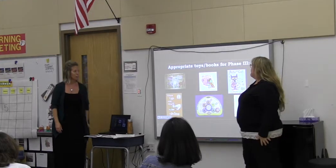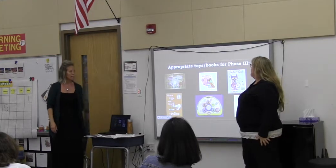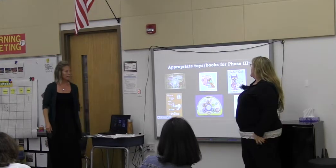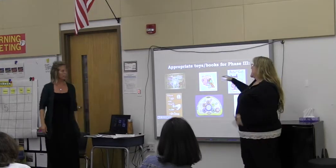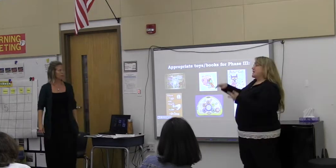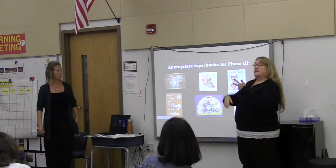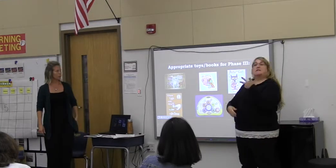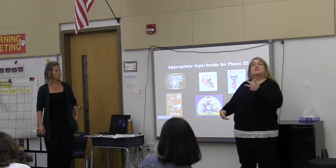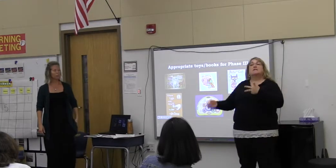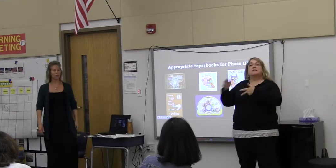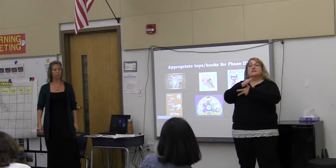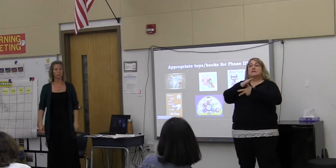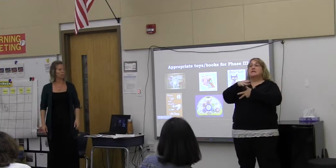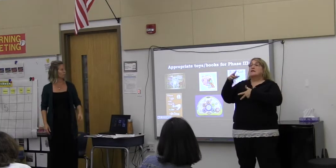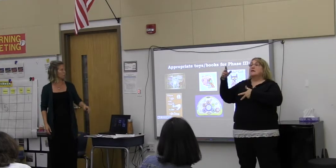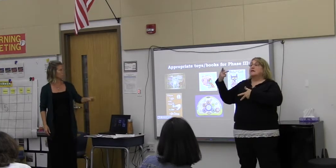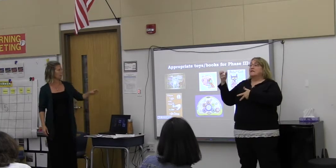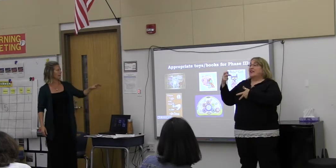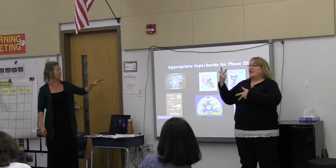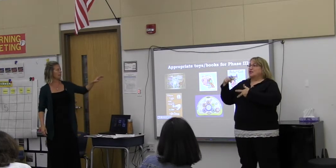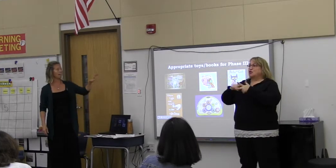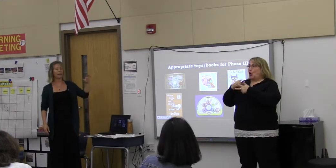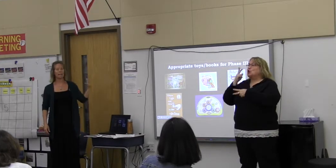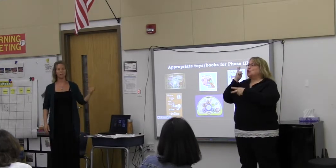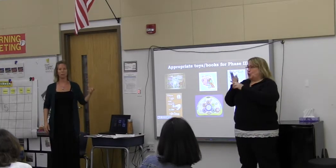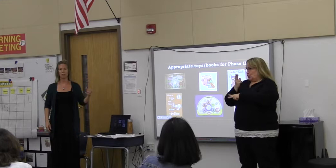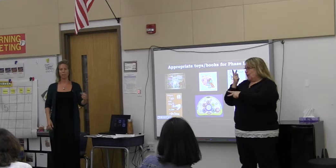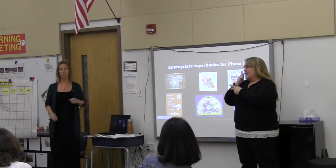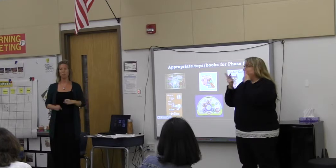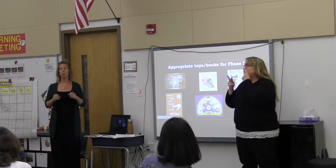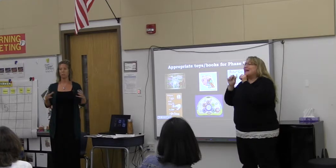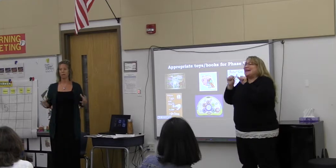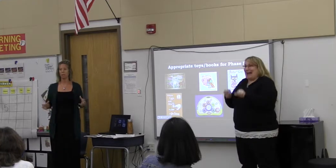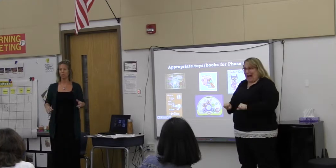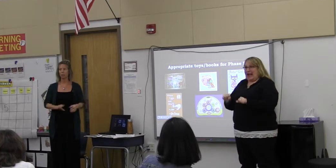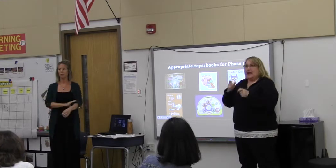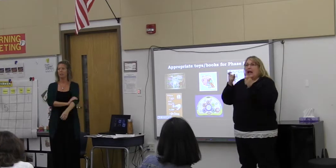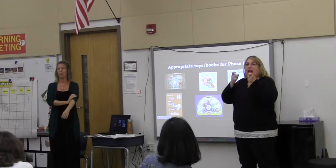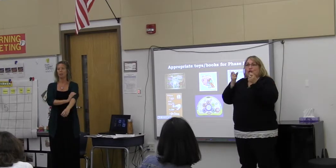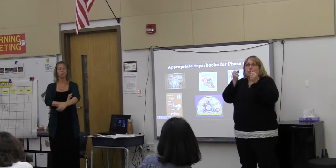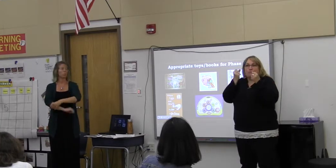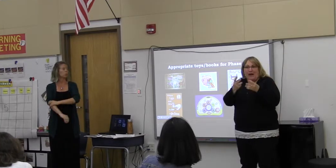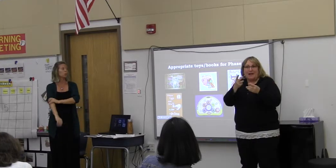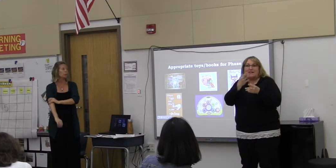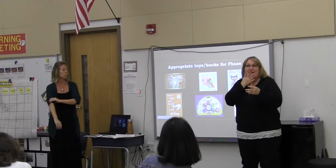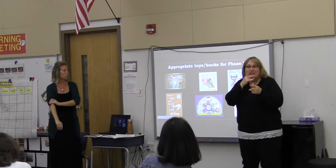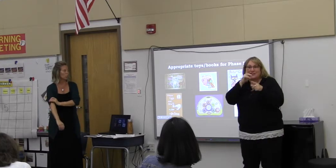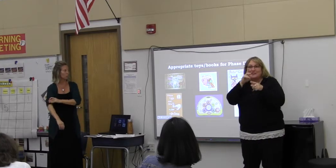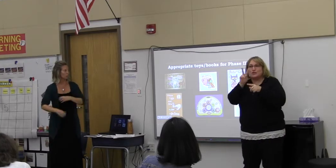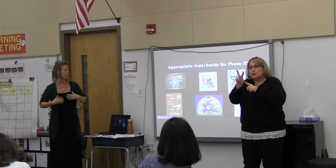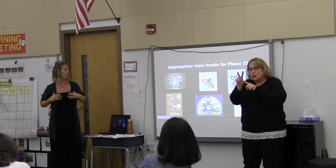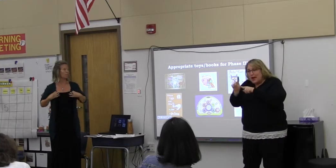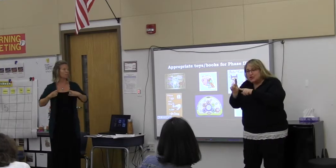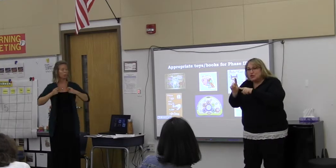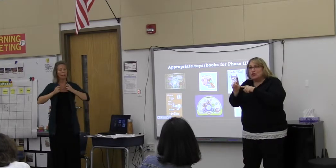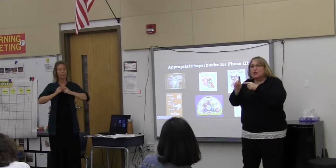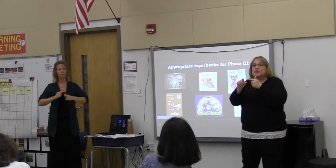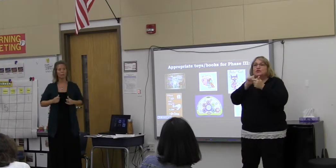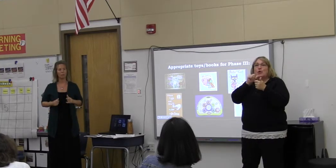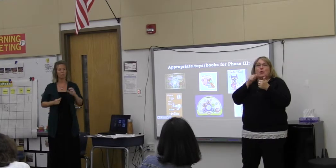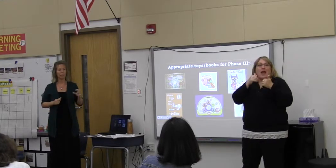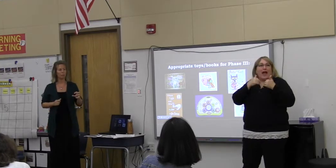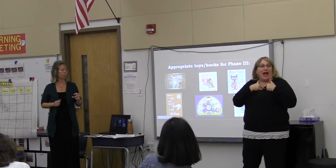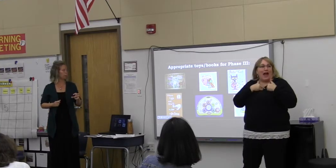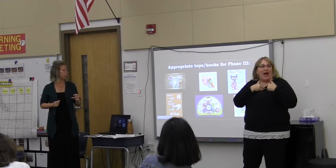Phase 3 is where they're going to start using their vision, and they can handle things that are multicolored, that are 2-dimensional, that don't